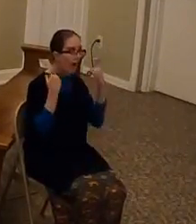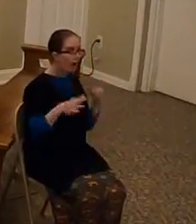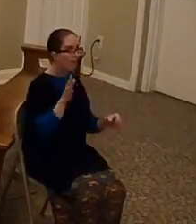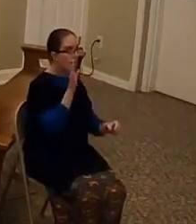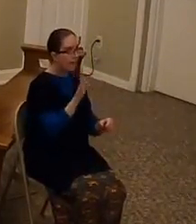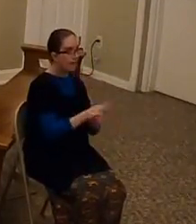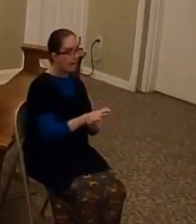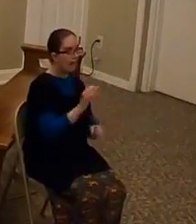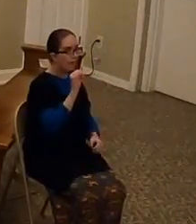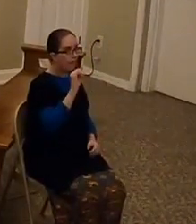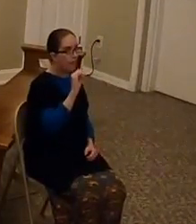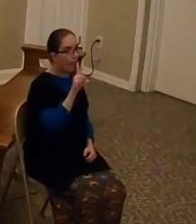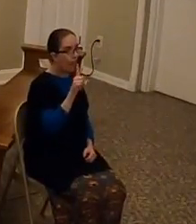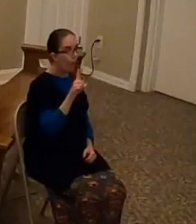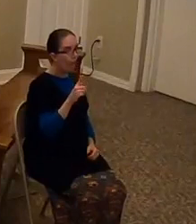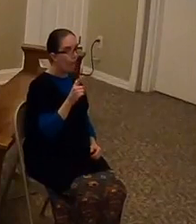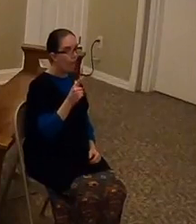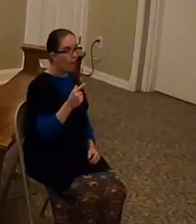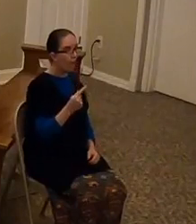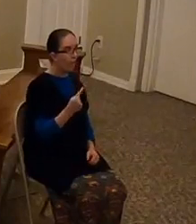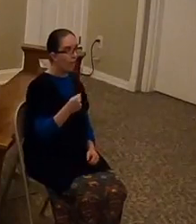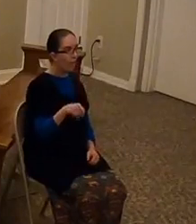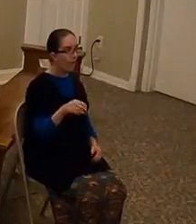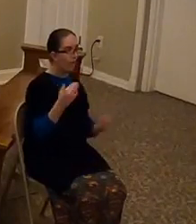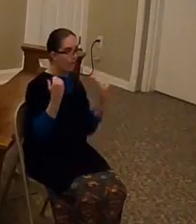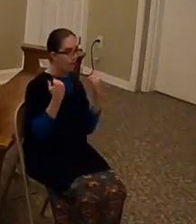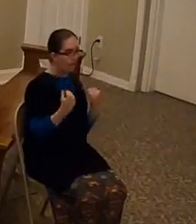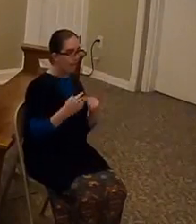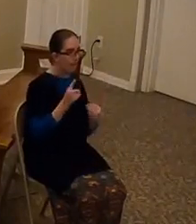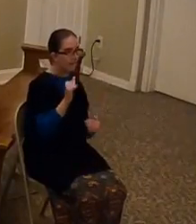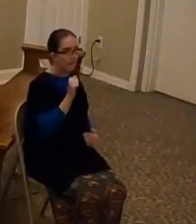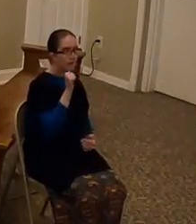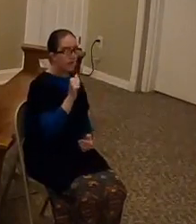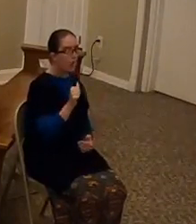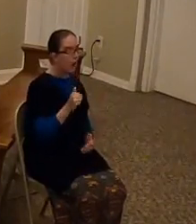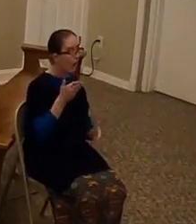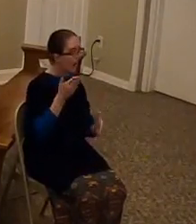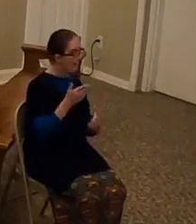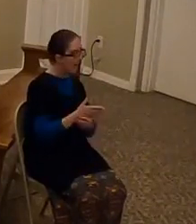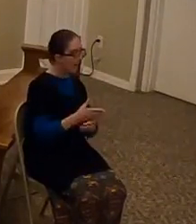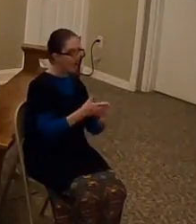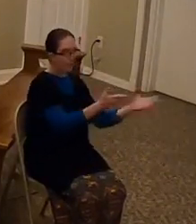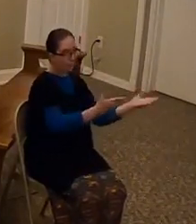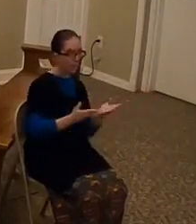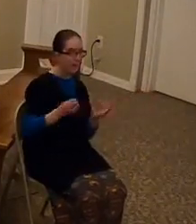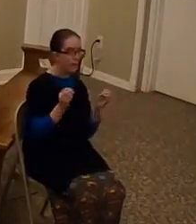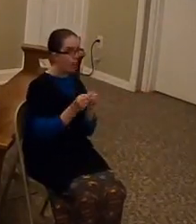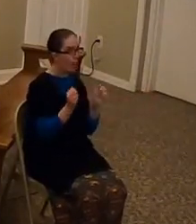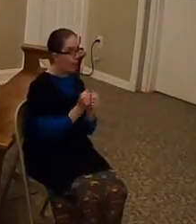have enough oil for the lamps they had, and they didn't bother taking extra with them.